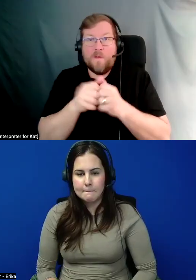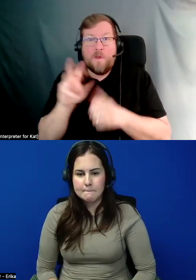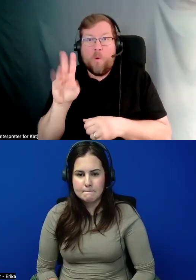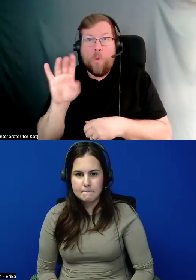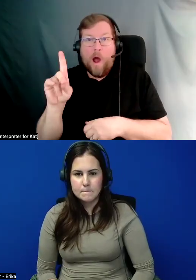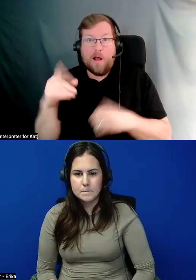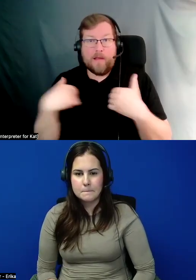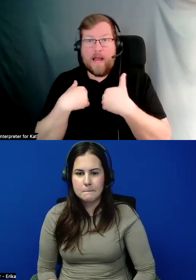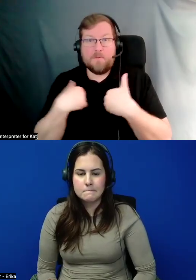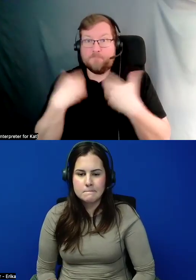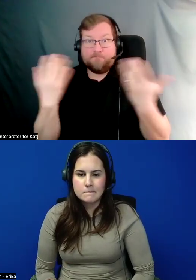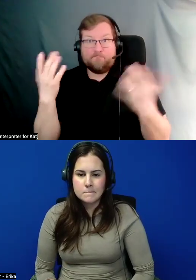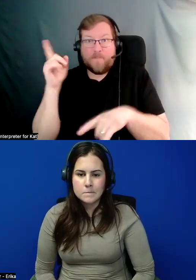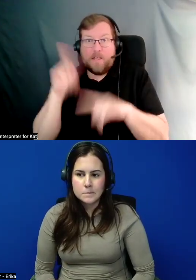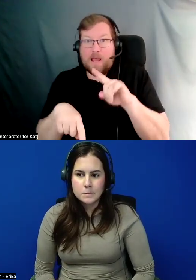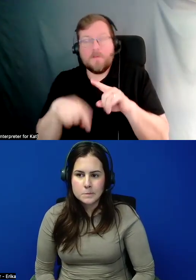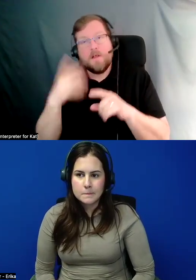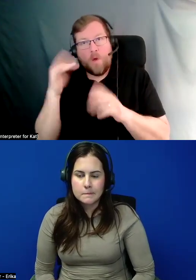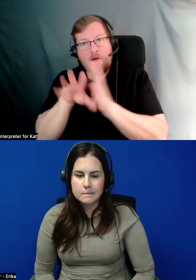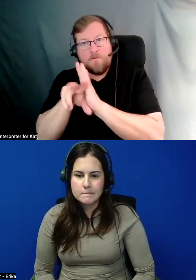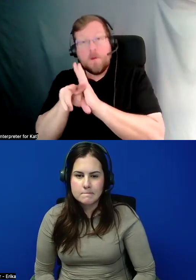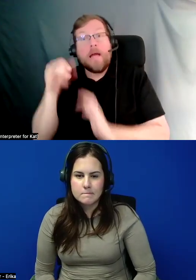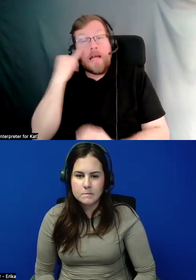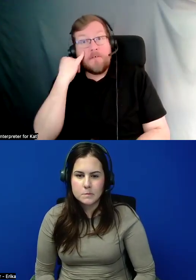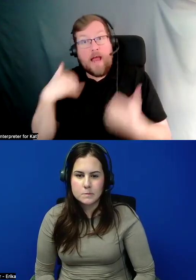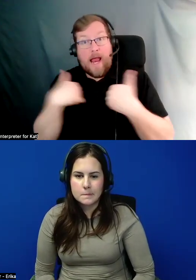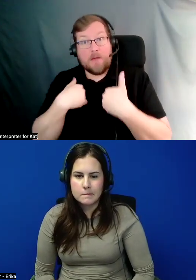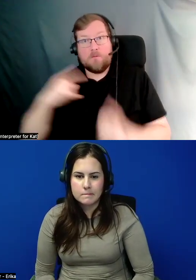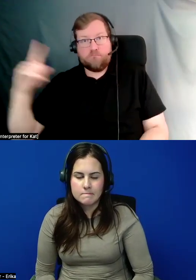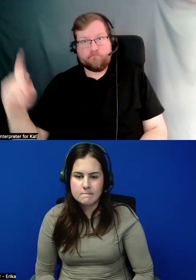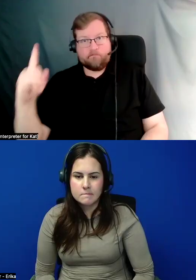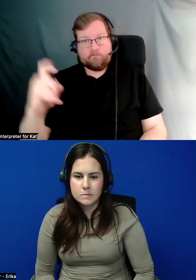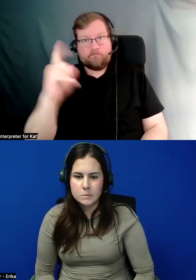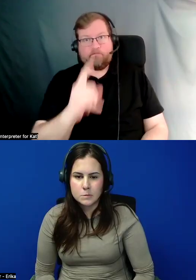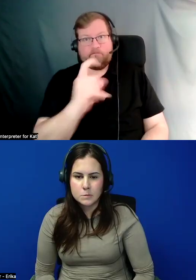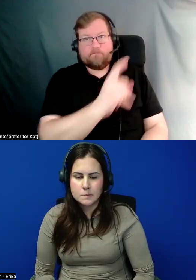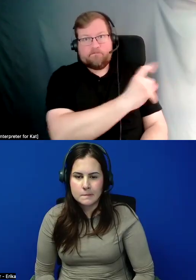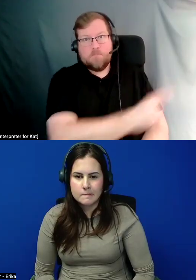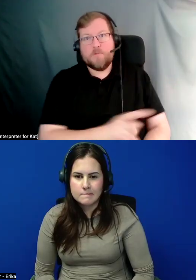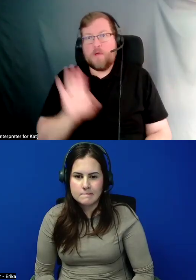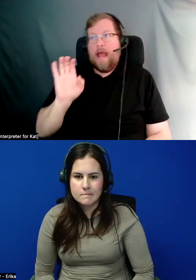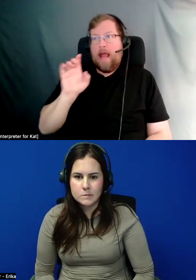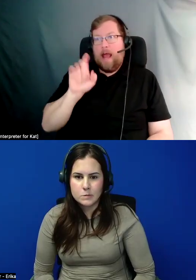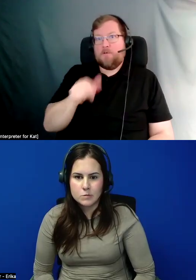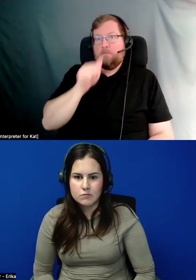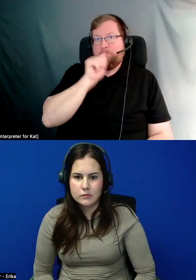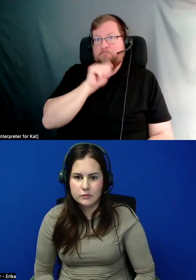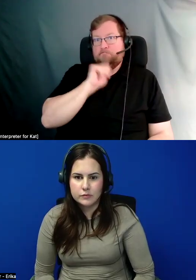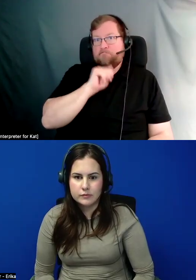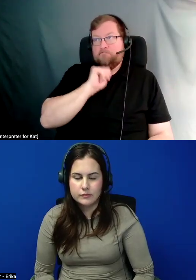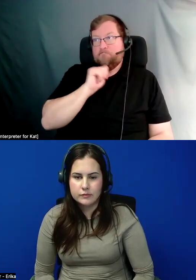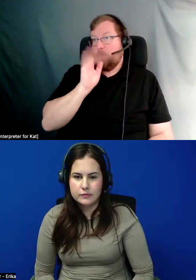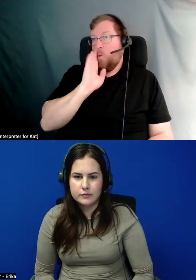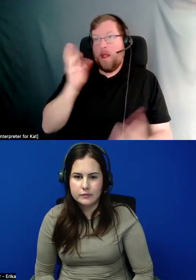the animal life while you're filming. If an animal crosses by, you have to make a do and then see if it works out in the movie